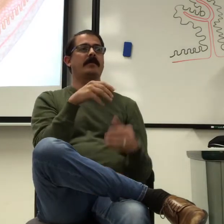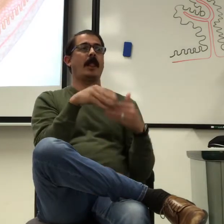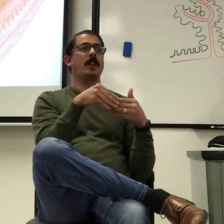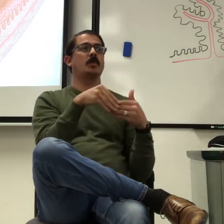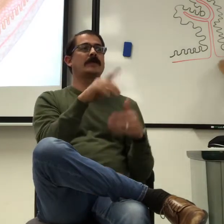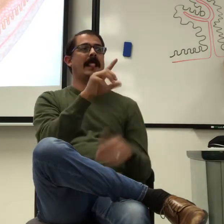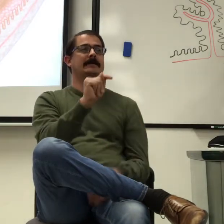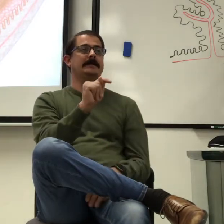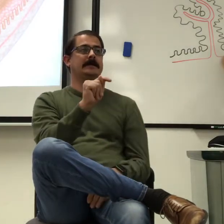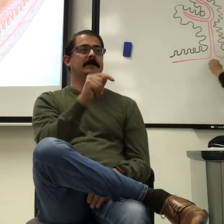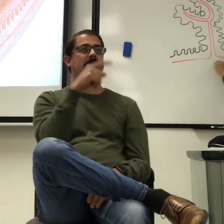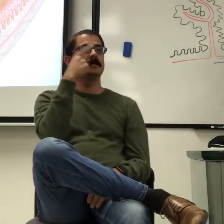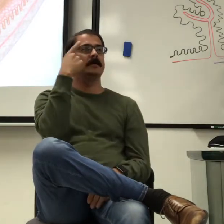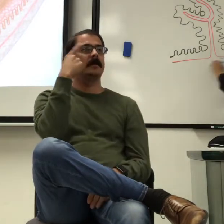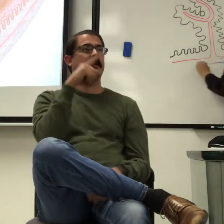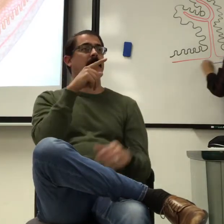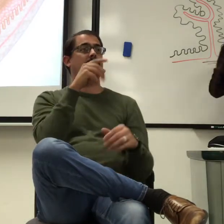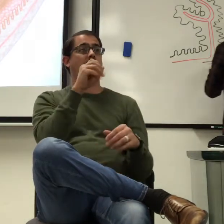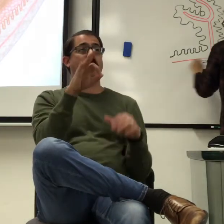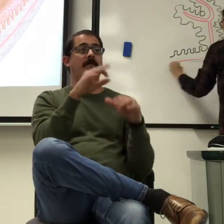of the submucosa.